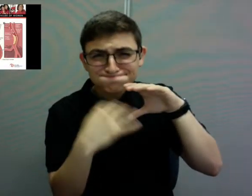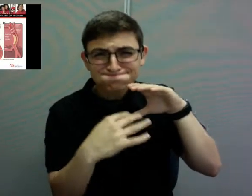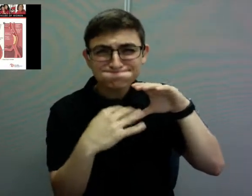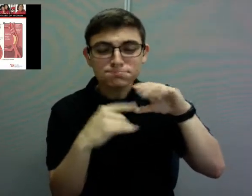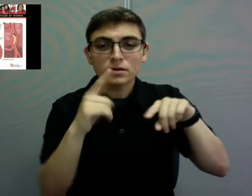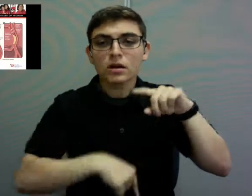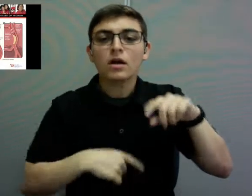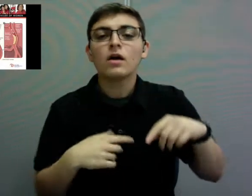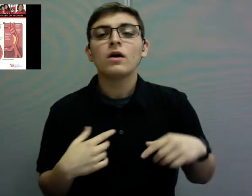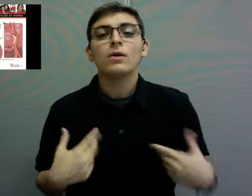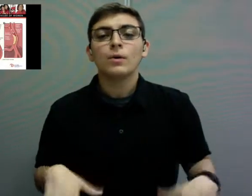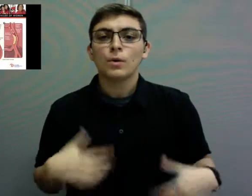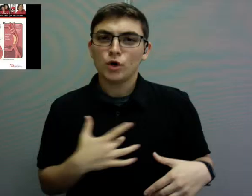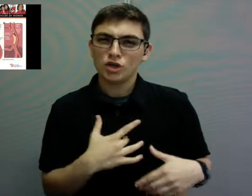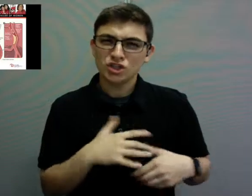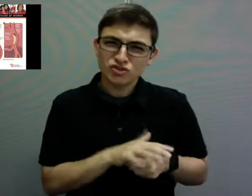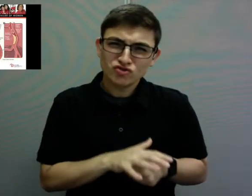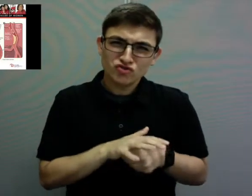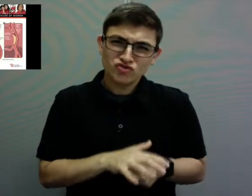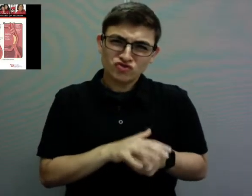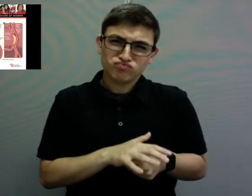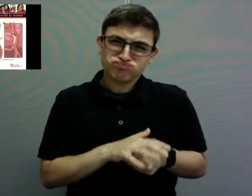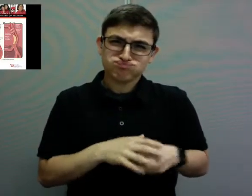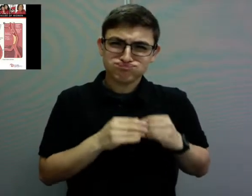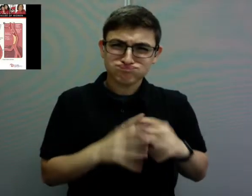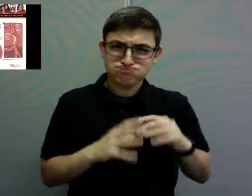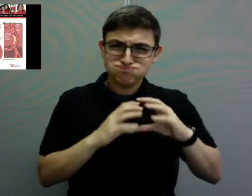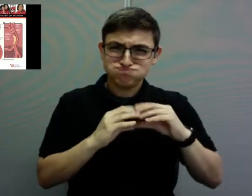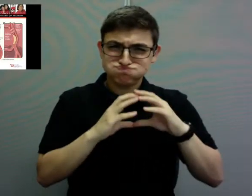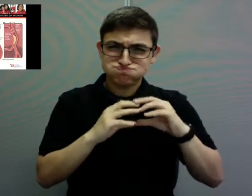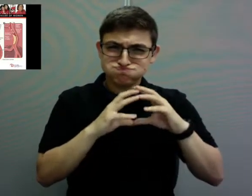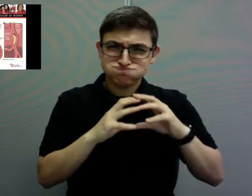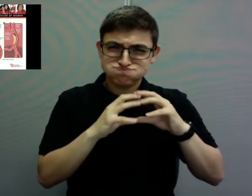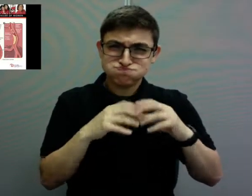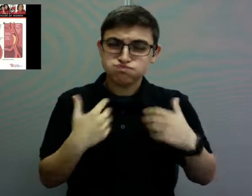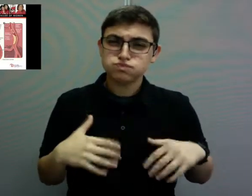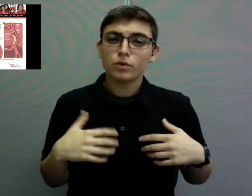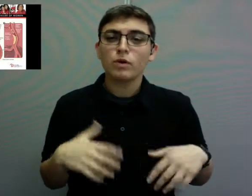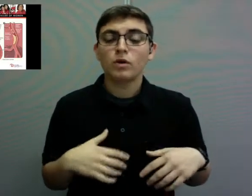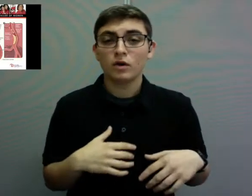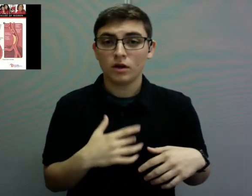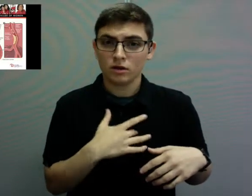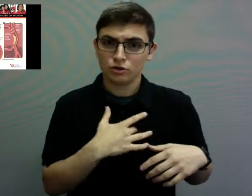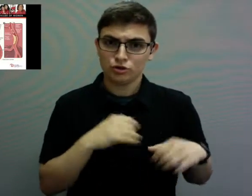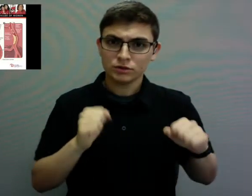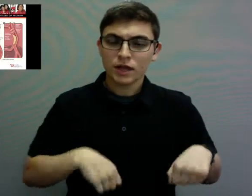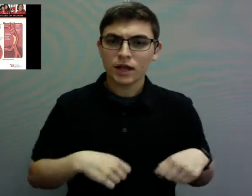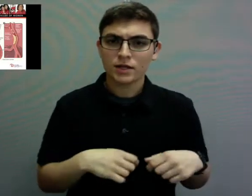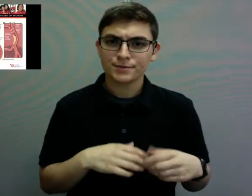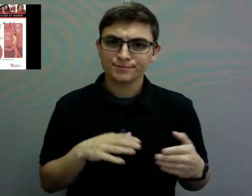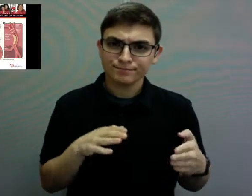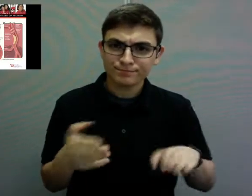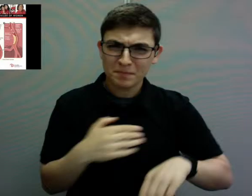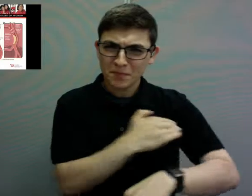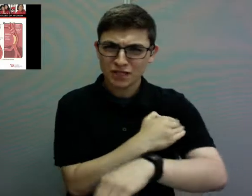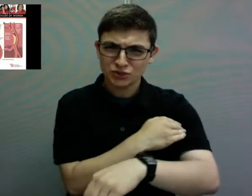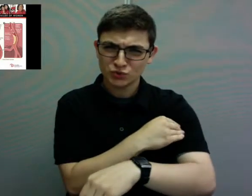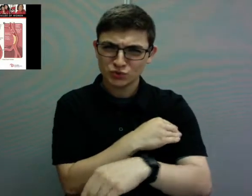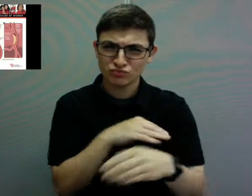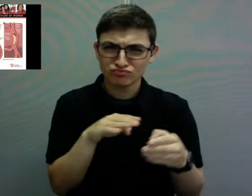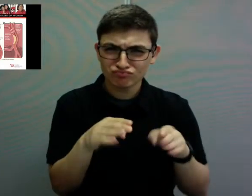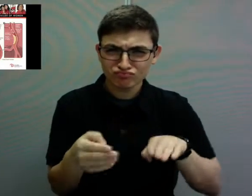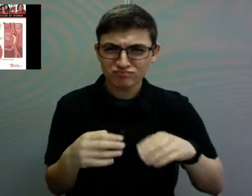you're not getting good blood flow, that puts a lot of strain on your heart, and you can even have dead heart muscle